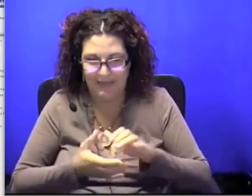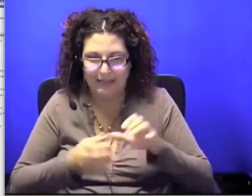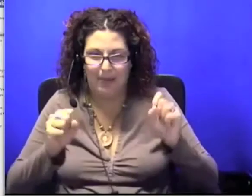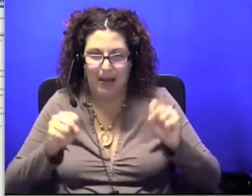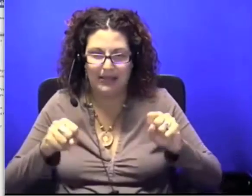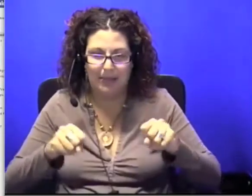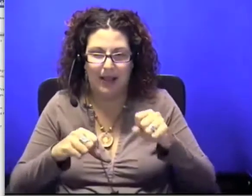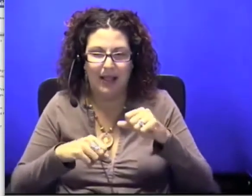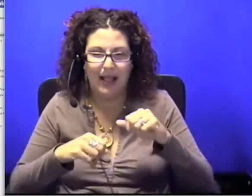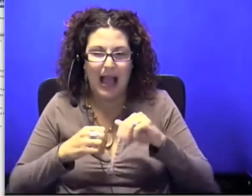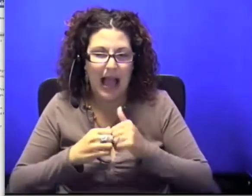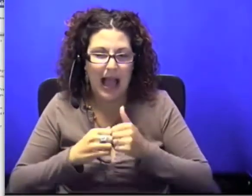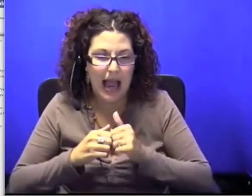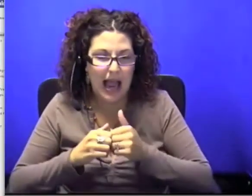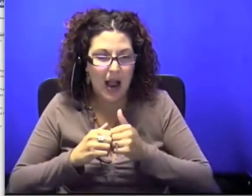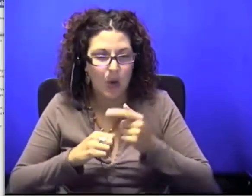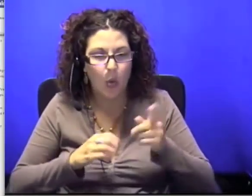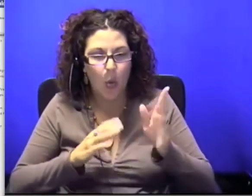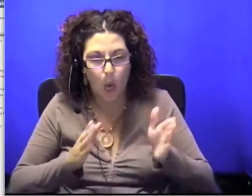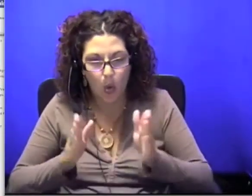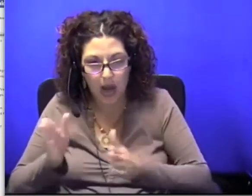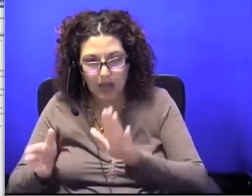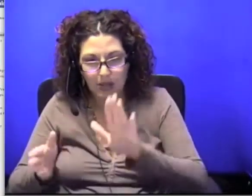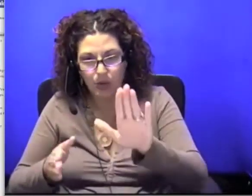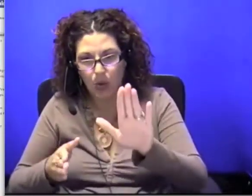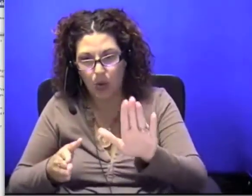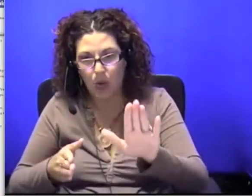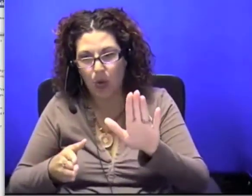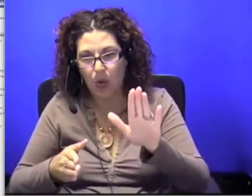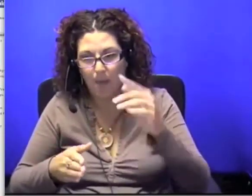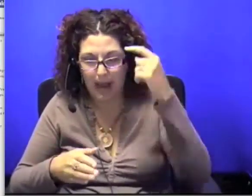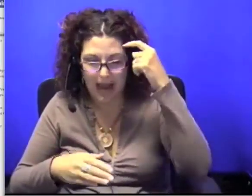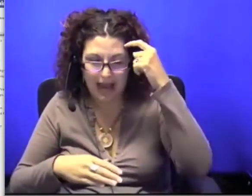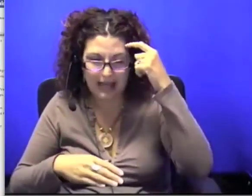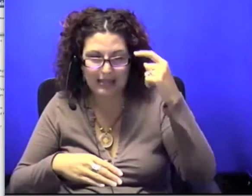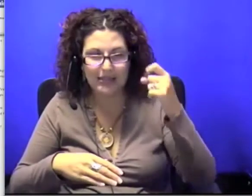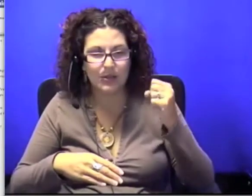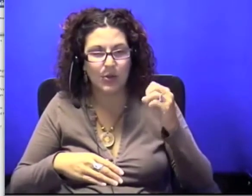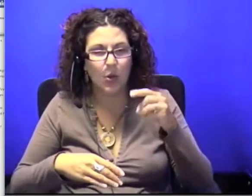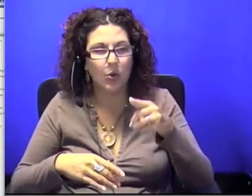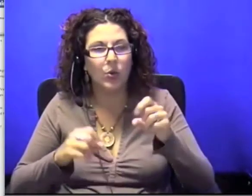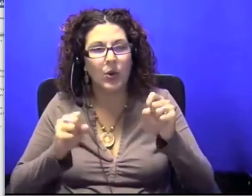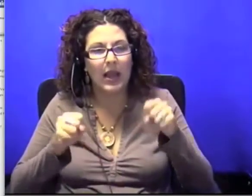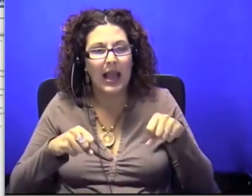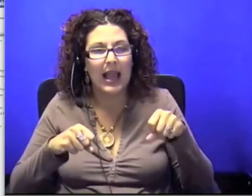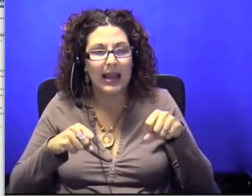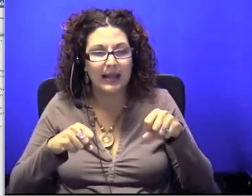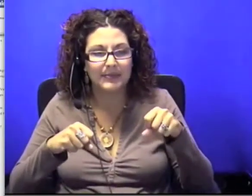possible for you? How do you organize your own mind so that you